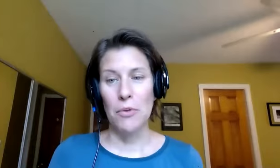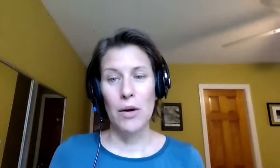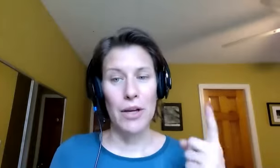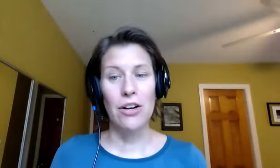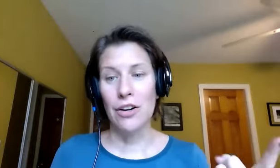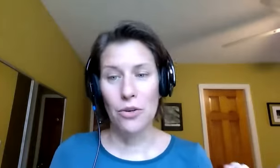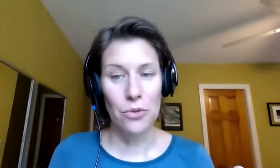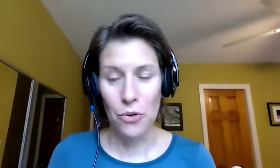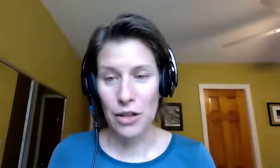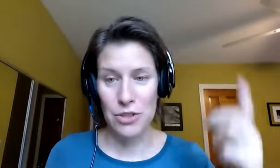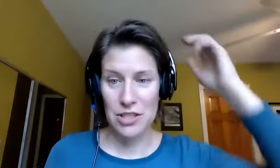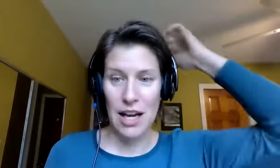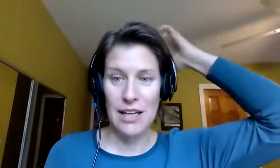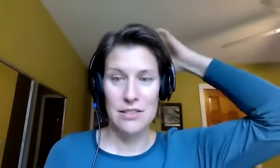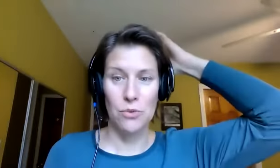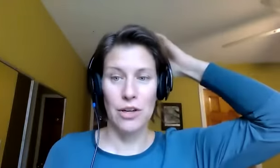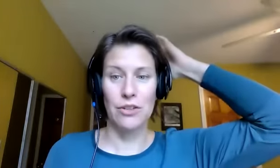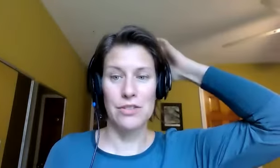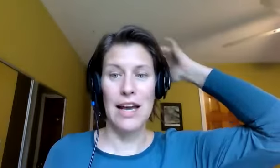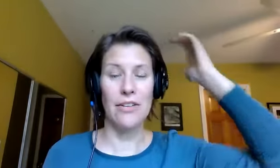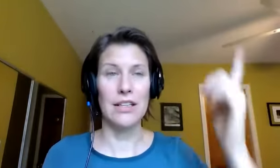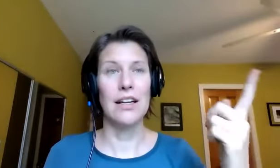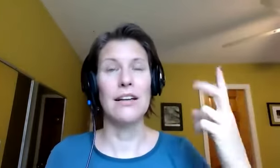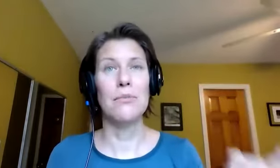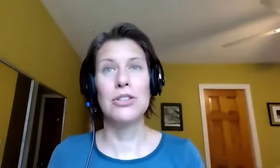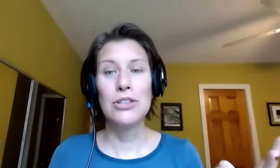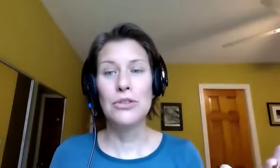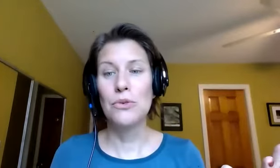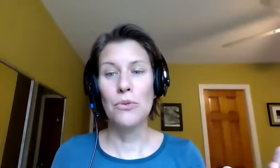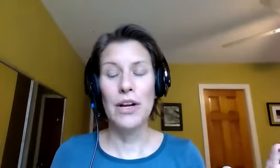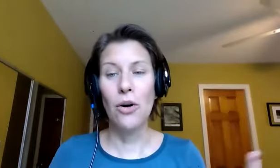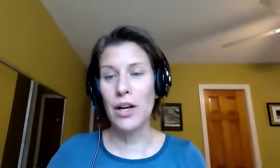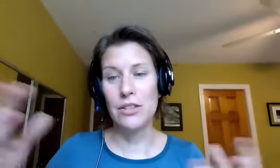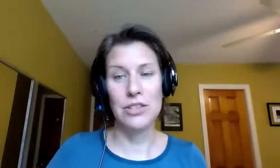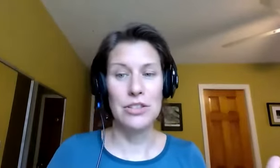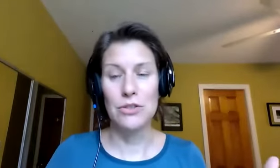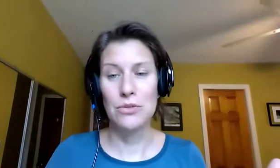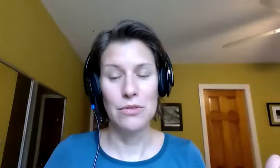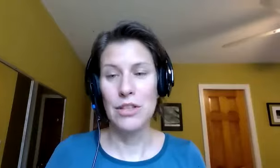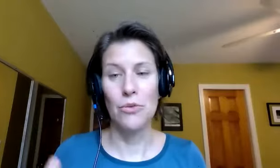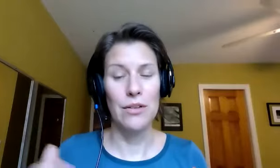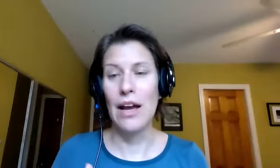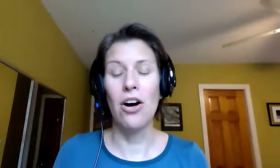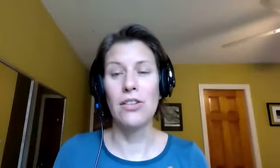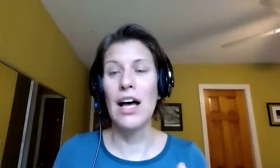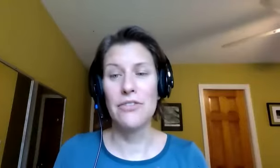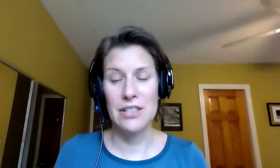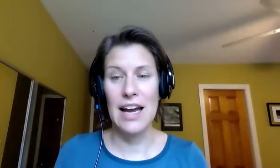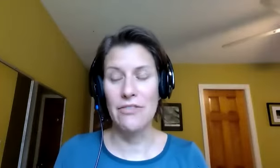number one, we all got our gold award, which is the highest award in Girl Scouting. And number two, we all went on to do, you know, a lot of us have